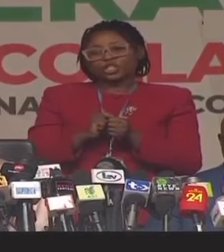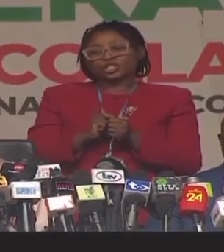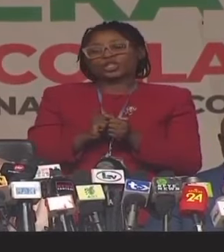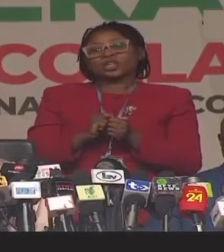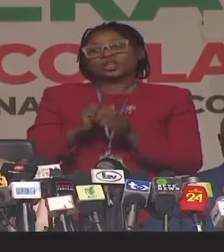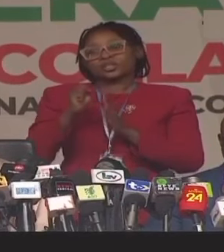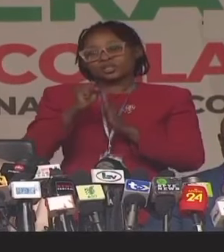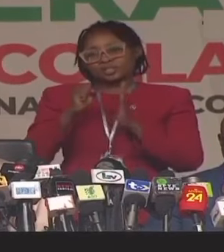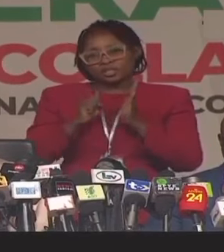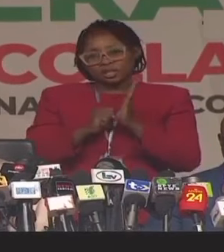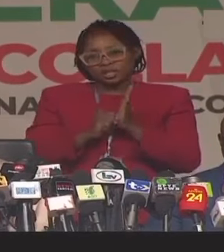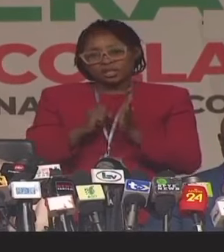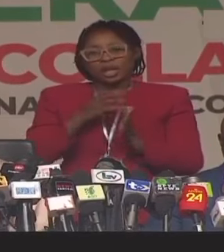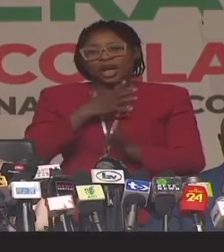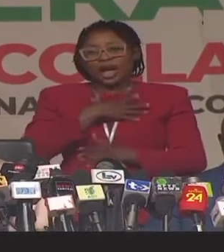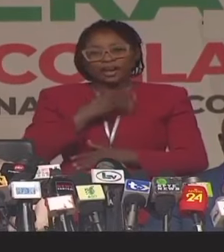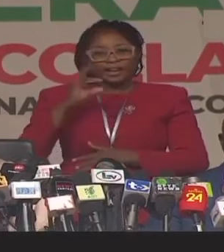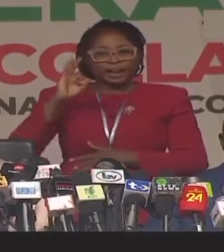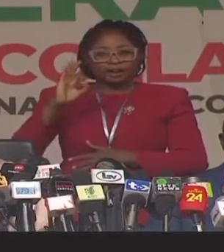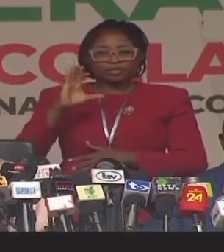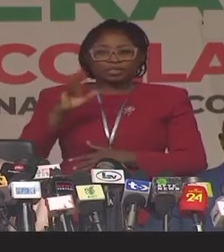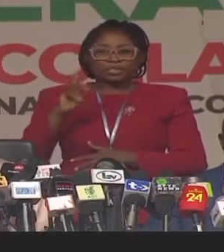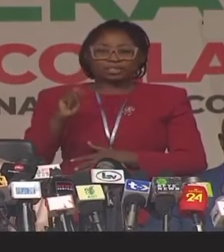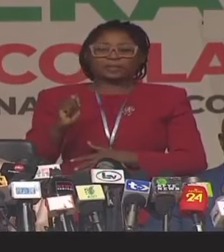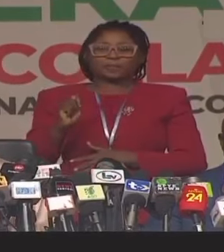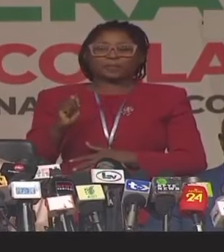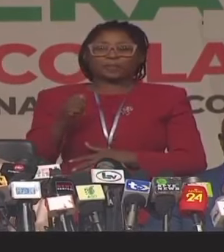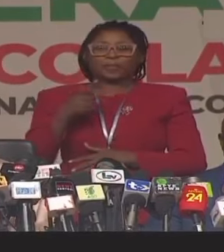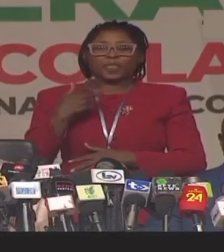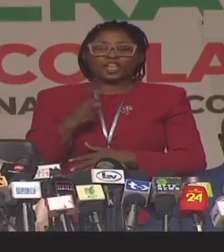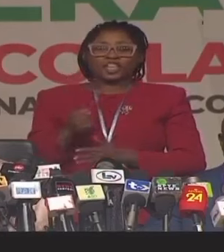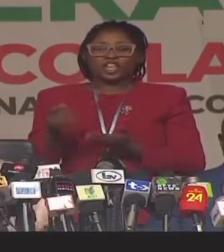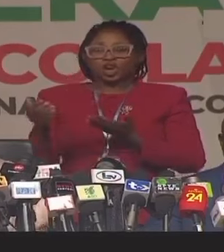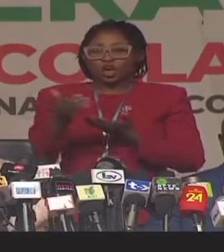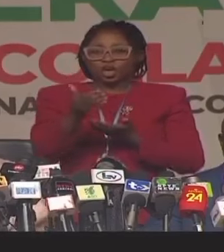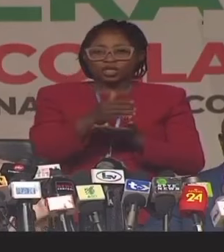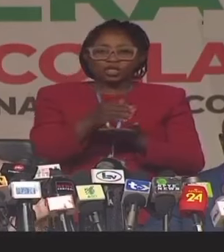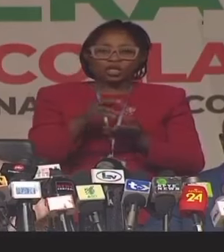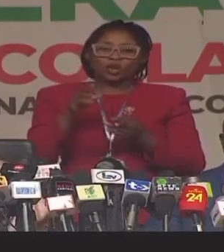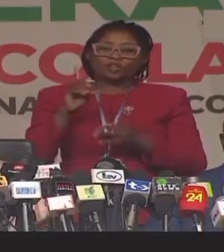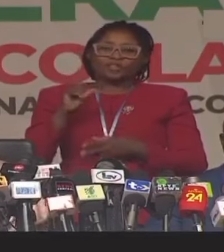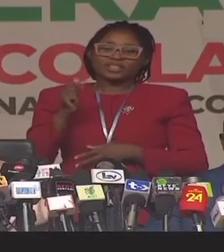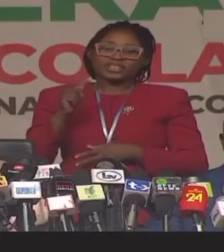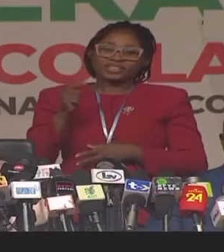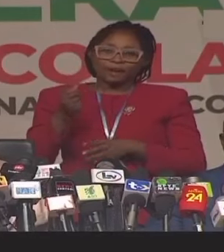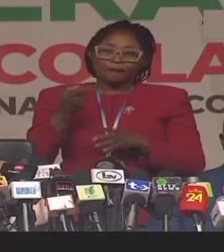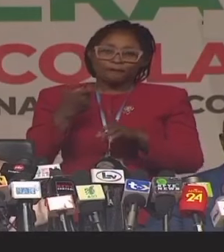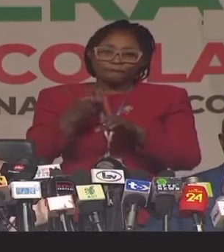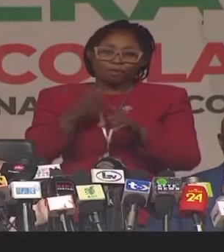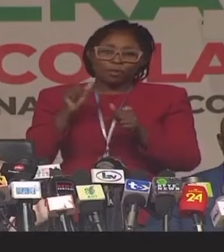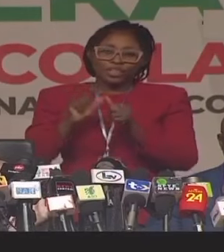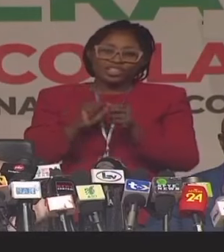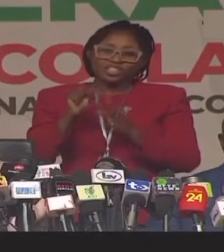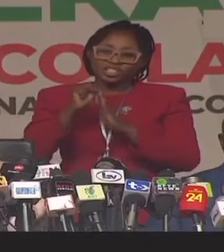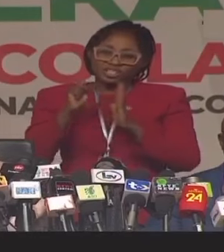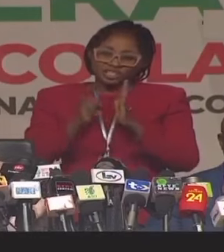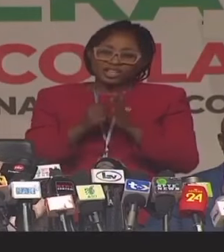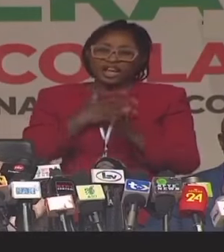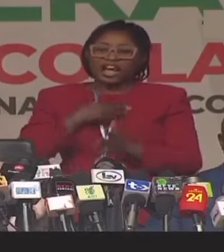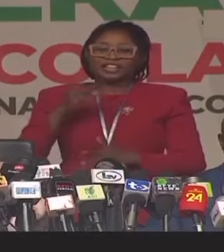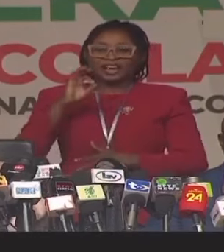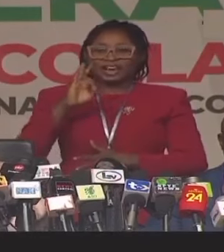Federal Capital Territory. The collected figures for each state and the Federal Capital